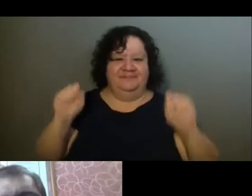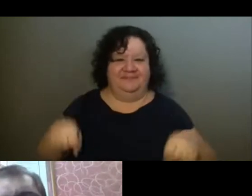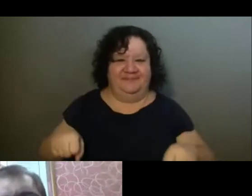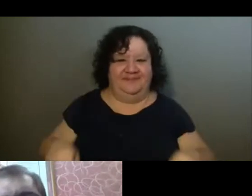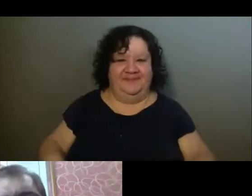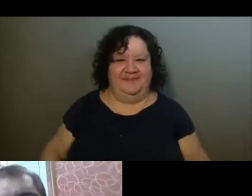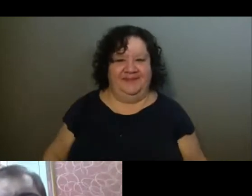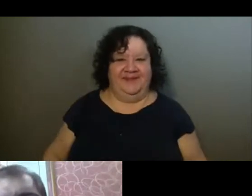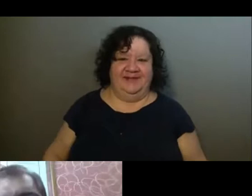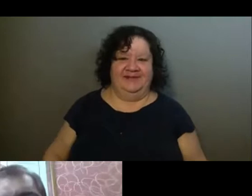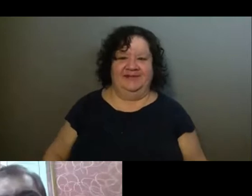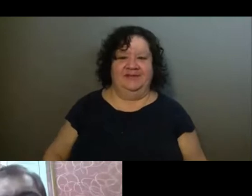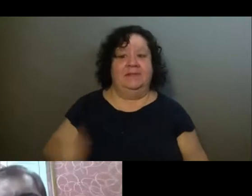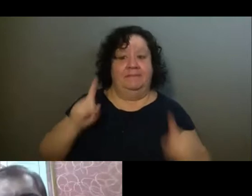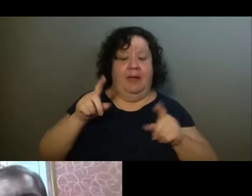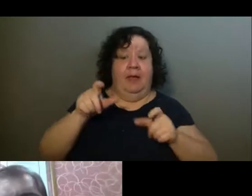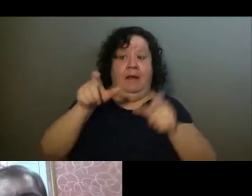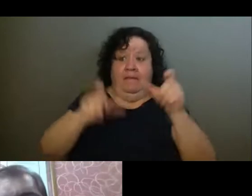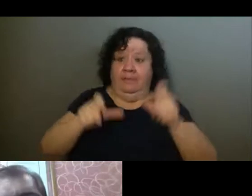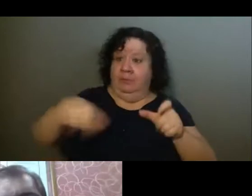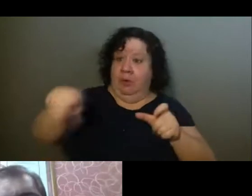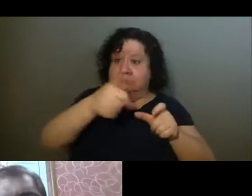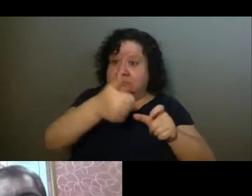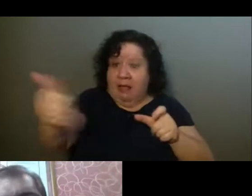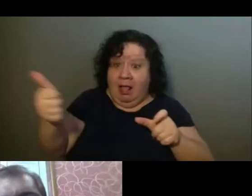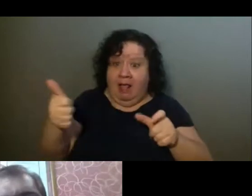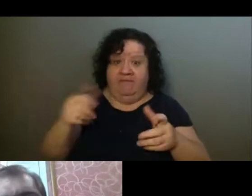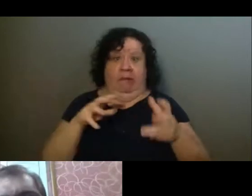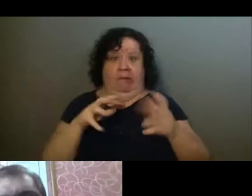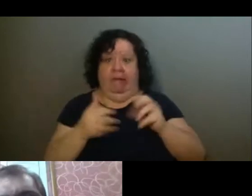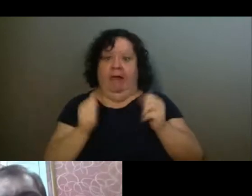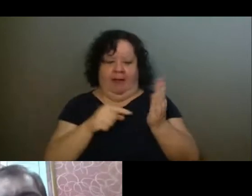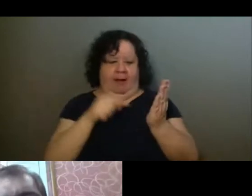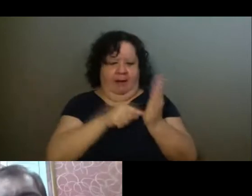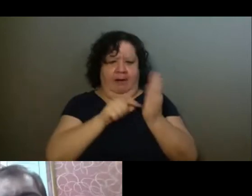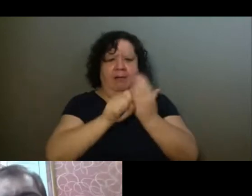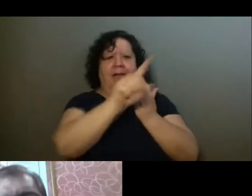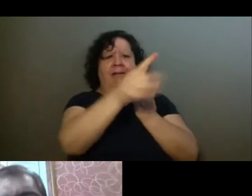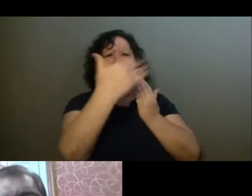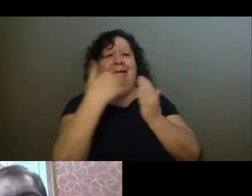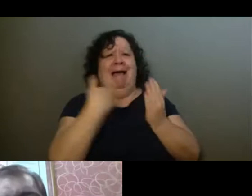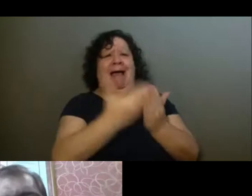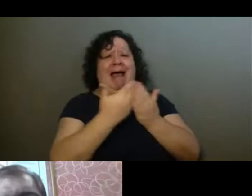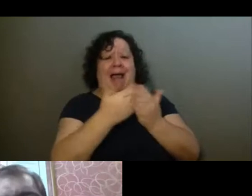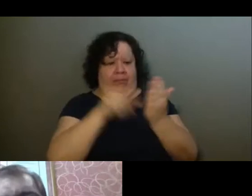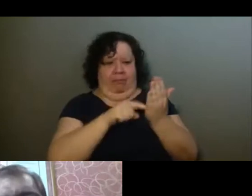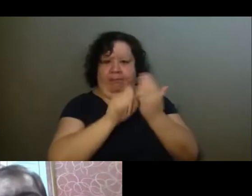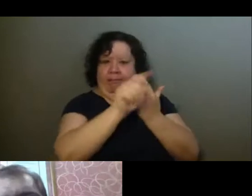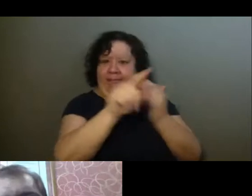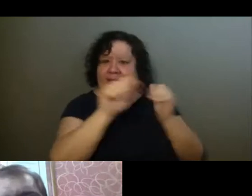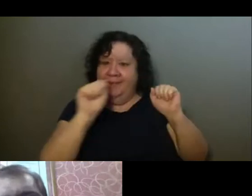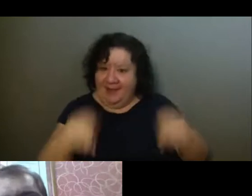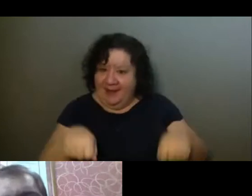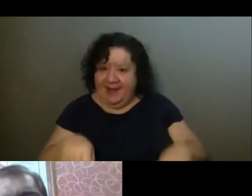with instead of a SIM application. It's a mobile application, but it's an AR application. So we track the